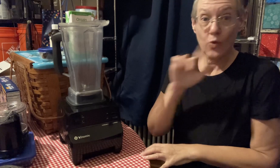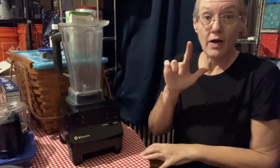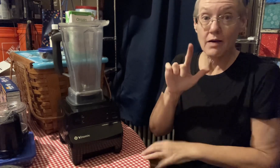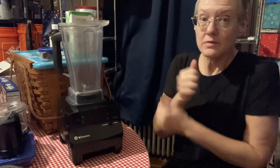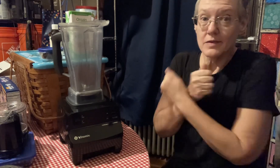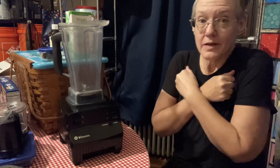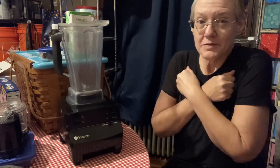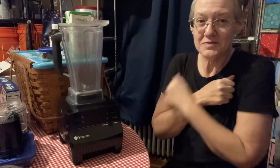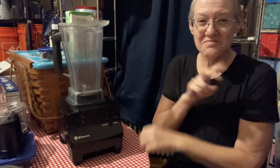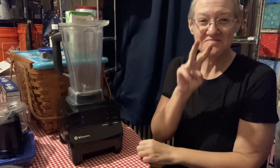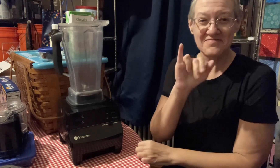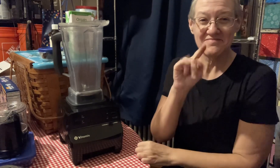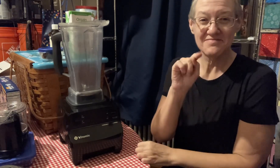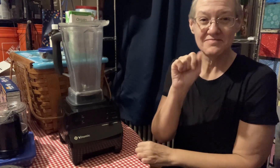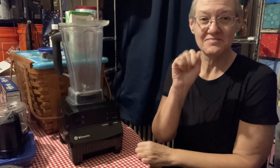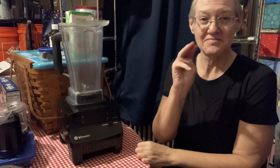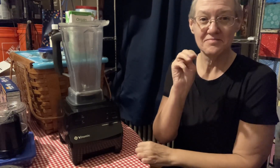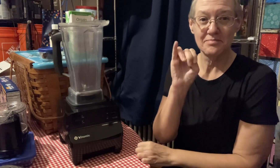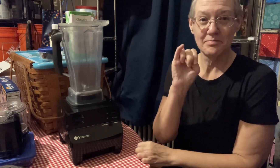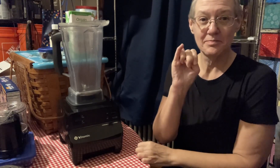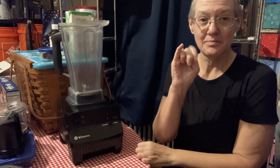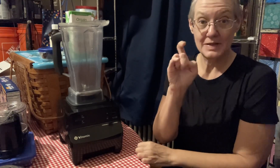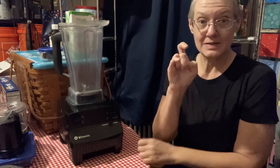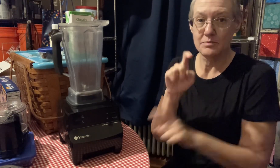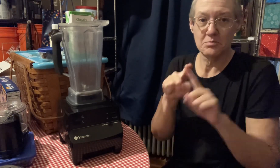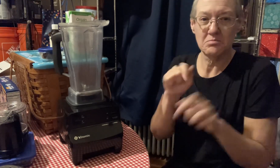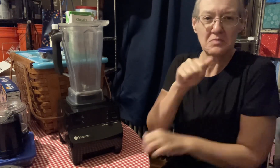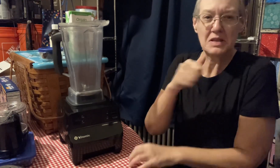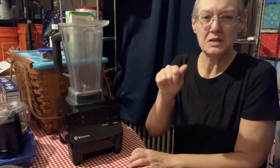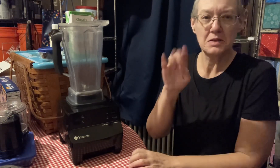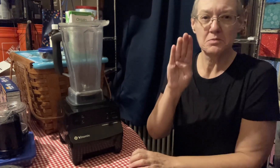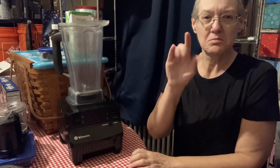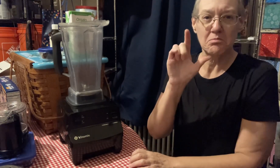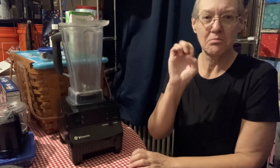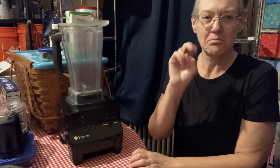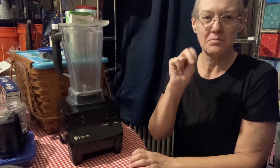I'm using my well-loved Vitamix, but you can use any blender.